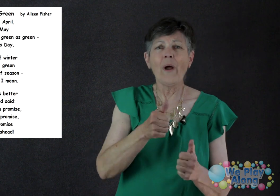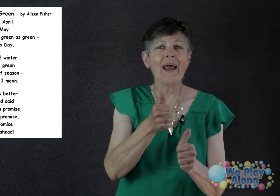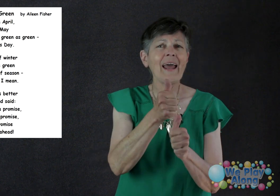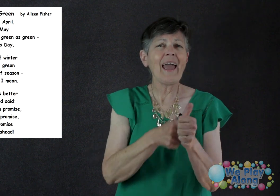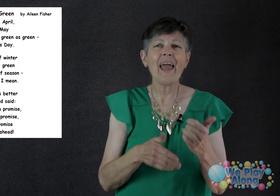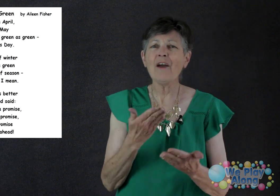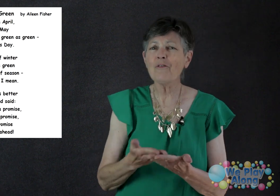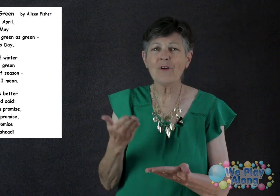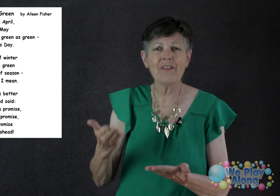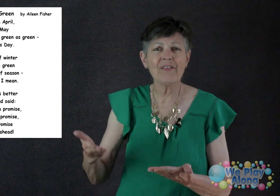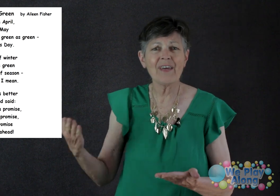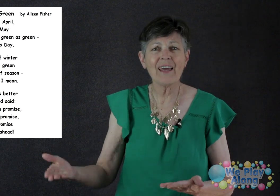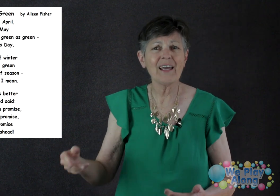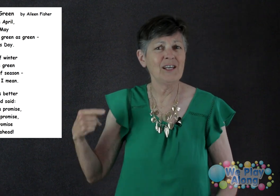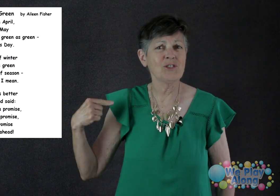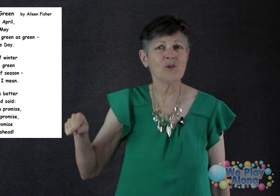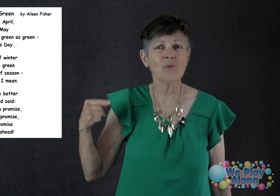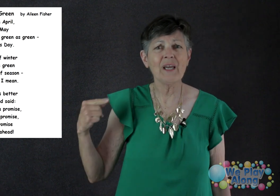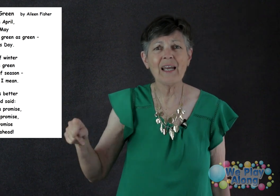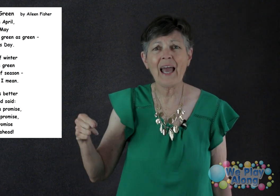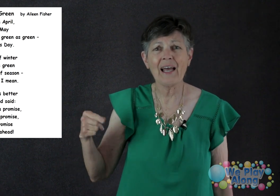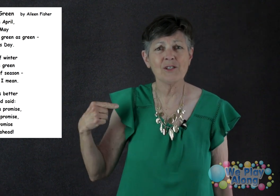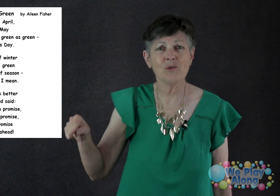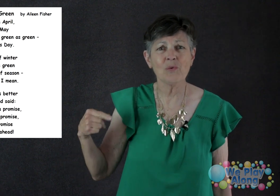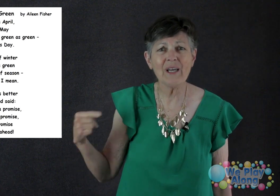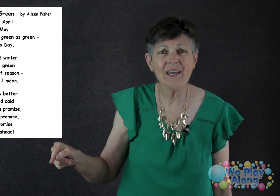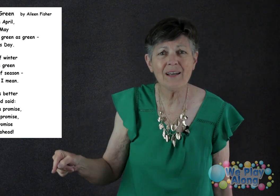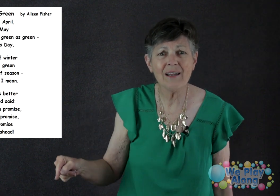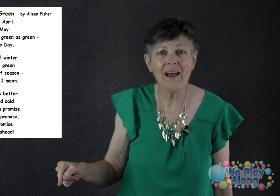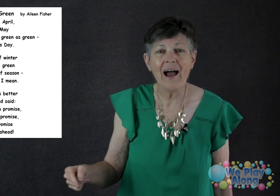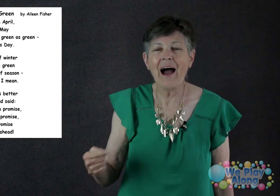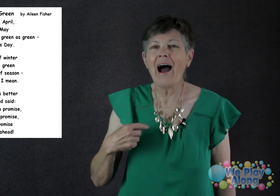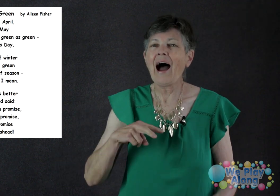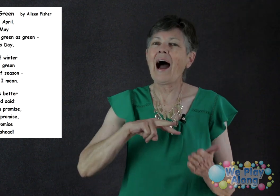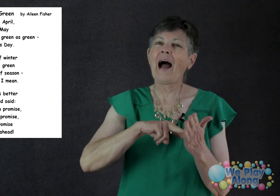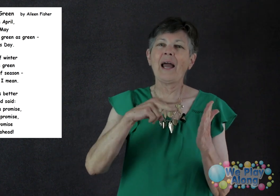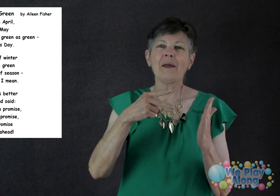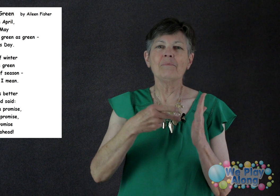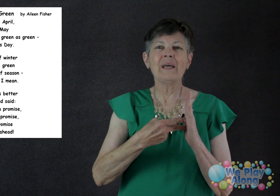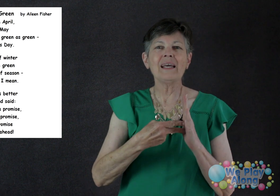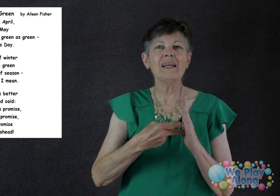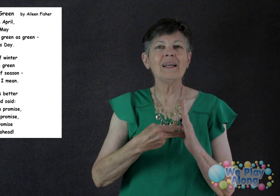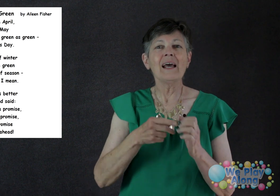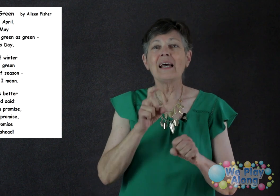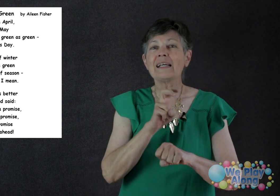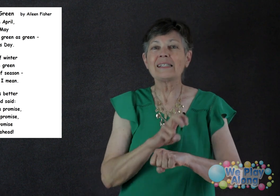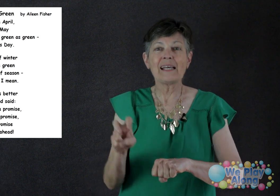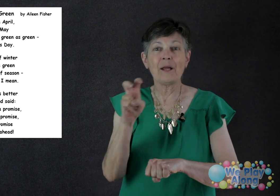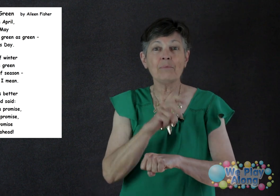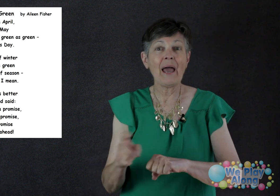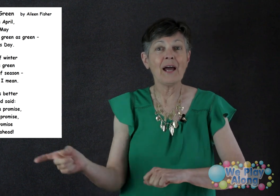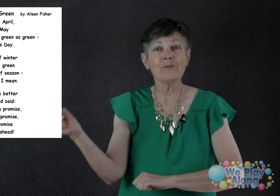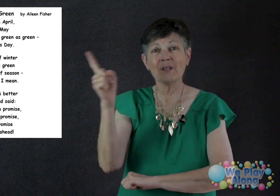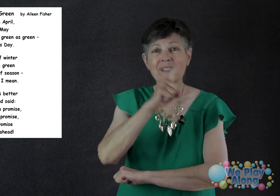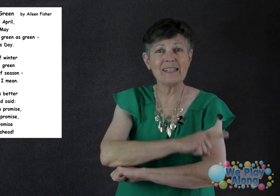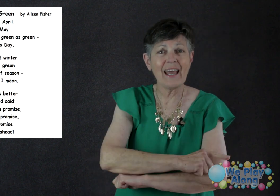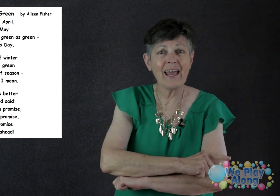when everything is green as green, I mean St. Patrick's Day.